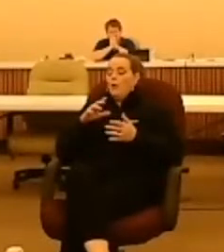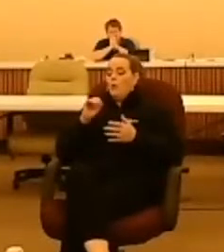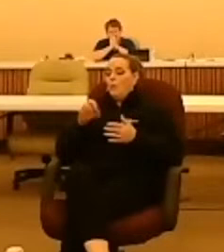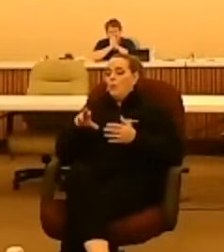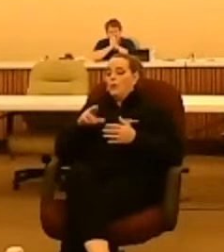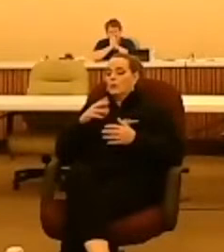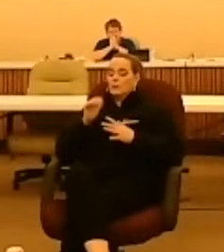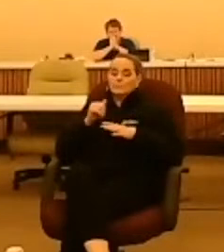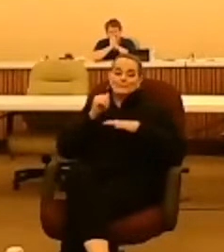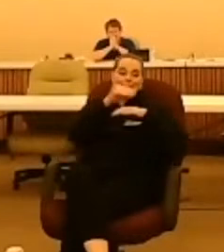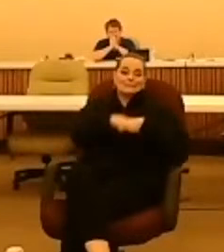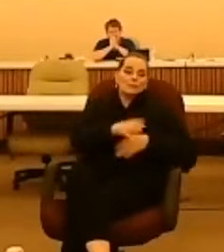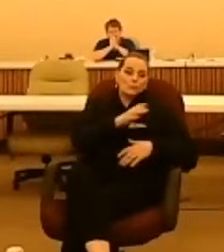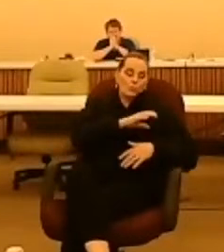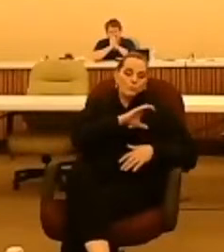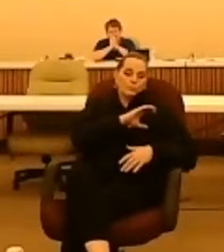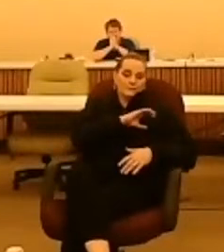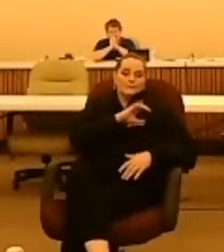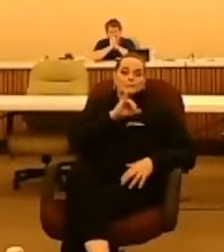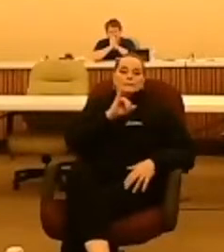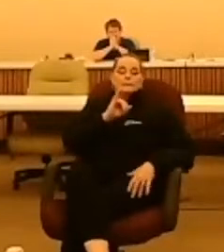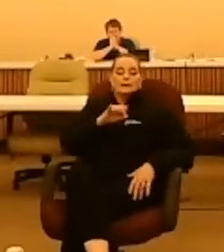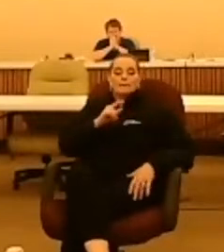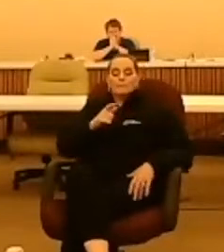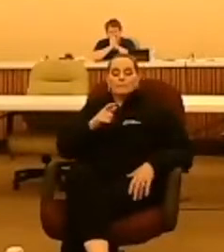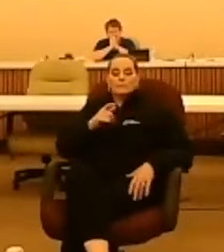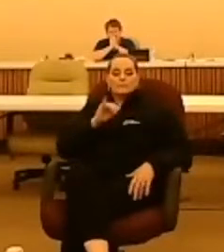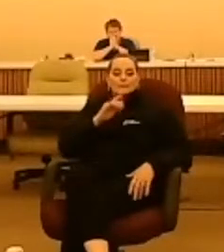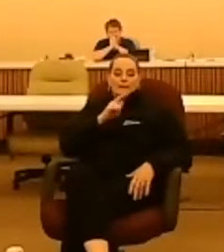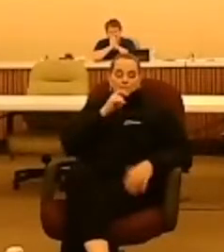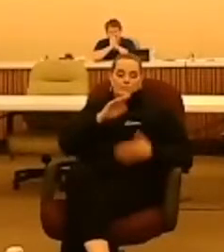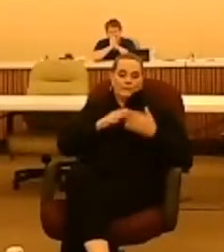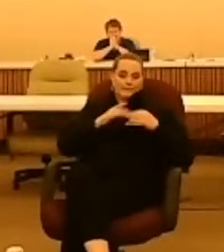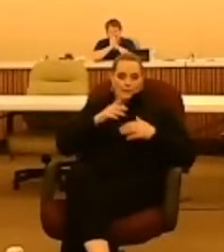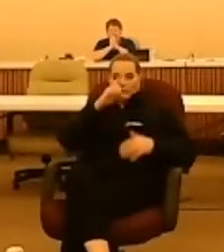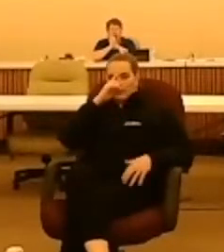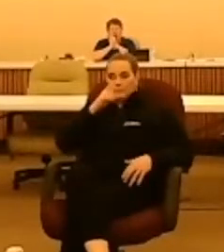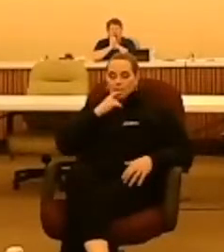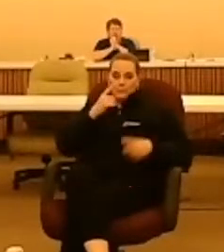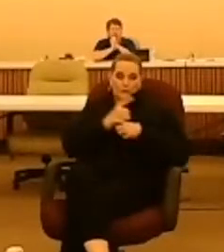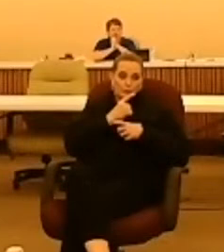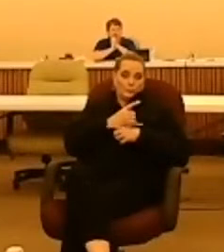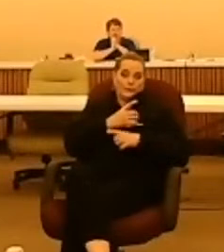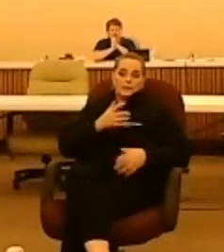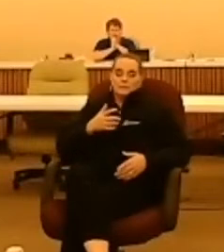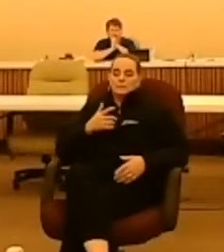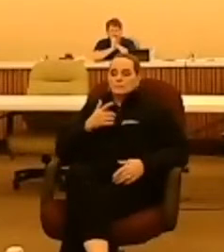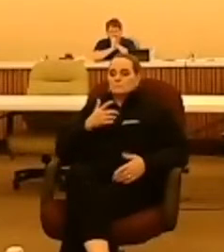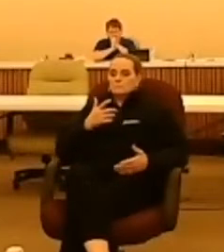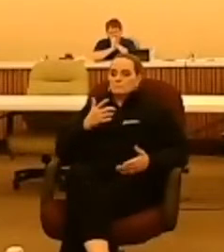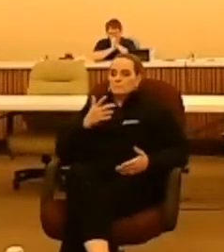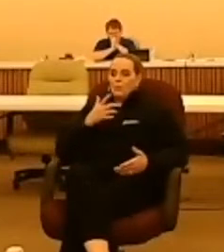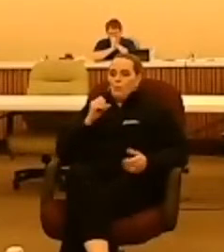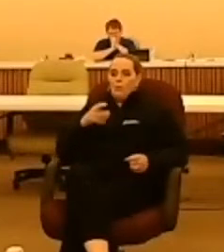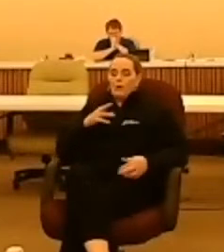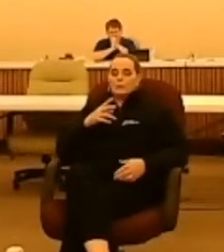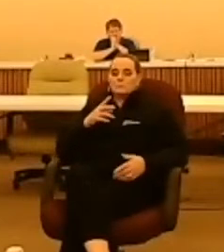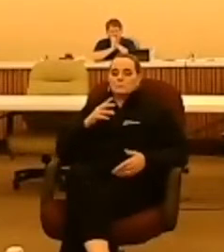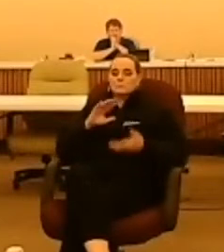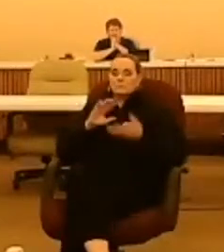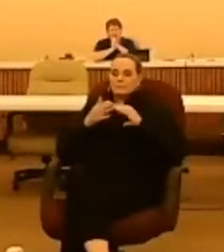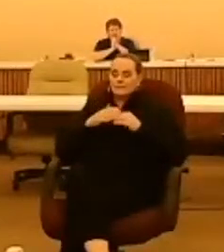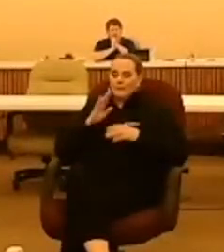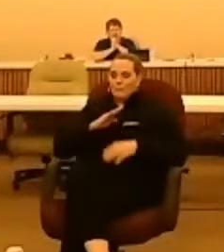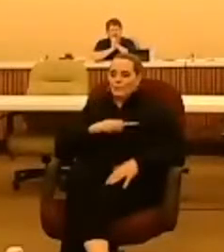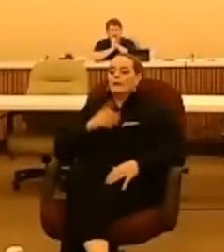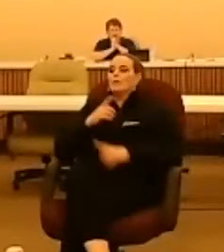law enforcement if there was, the town felt that was appropriate. If either the board did or the town board did.